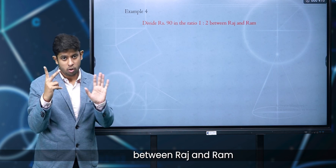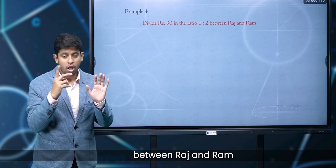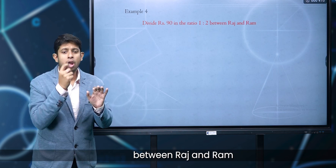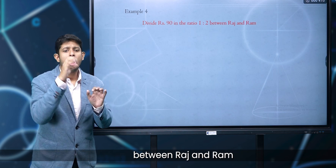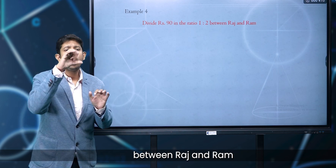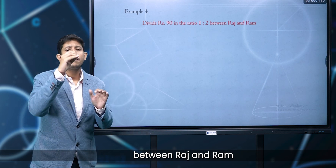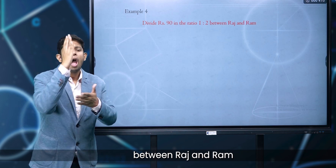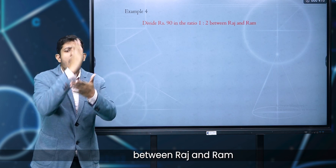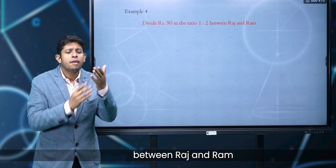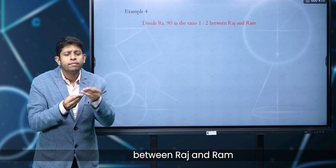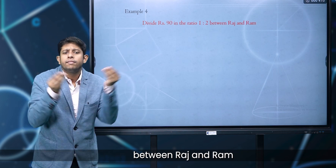between Raj and Ram.